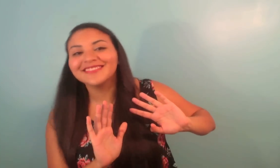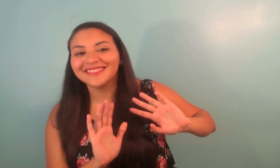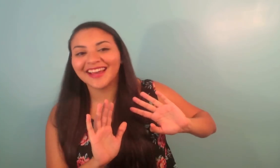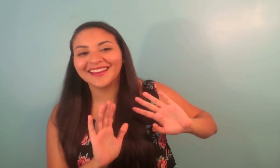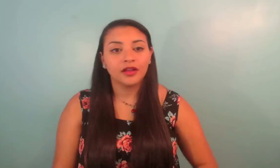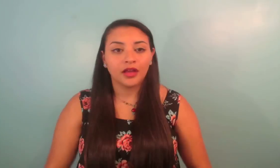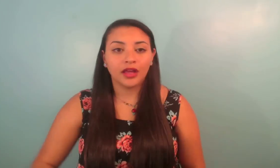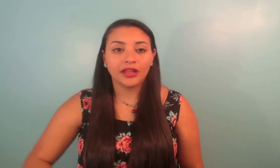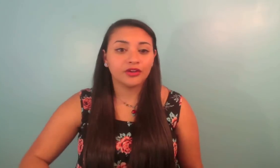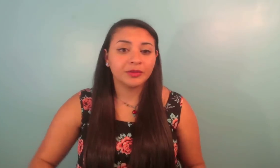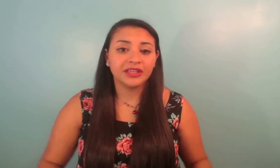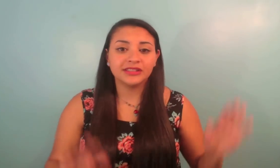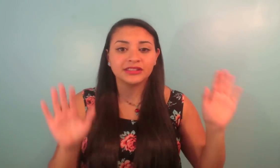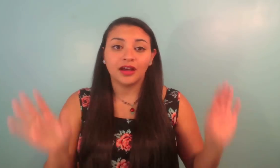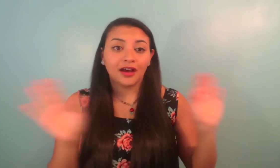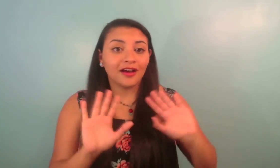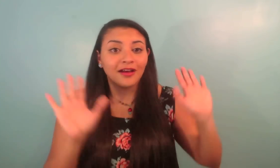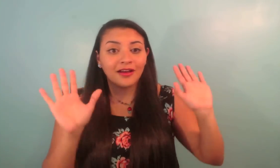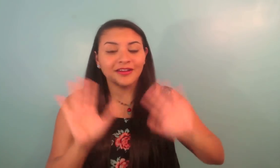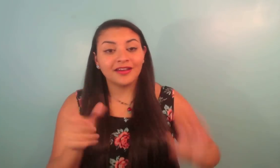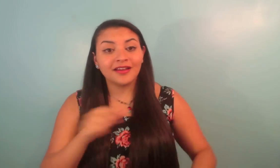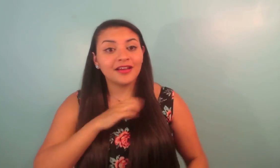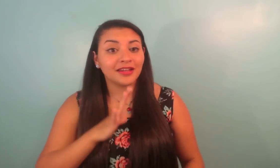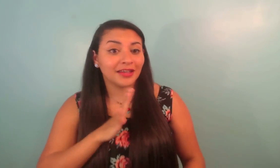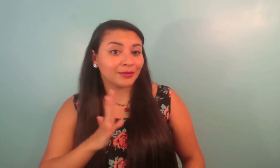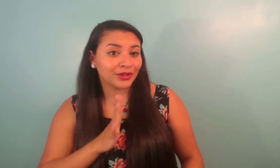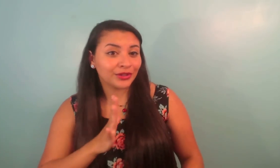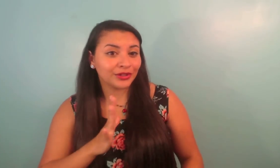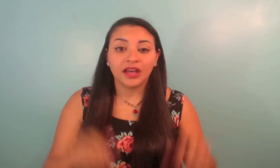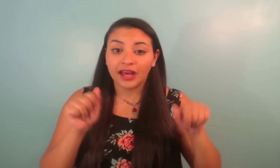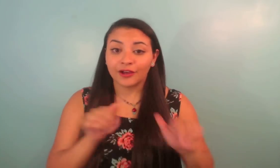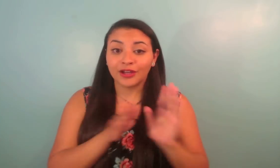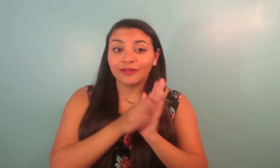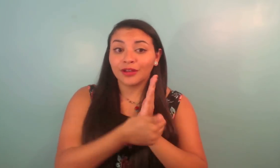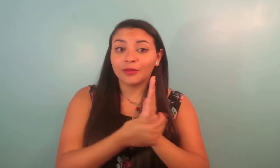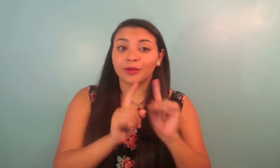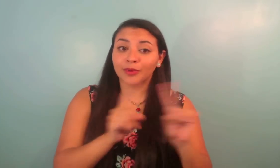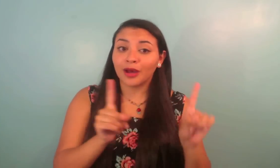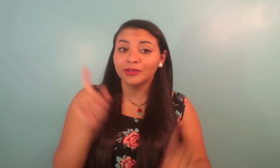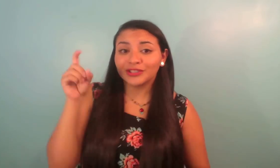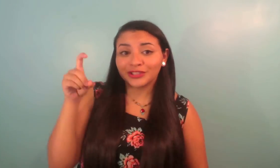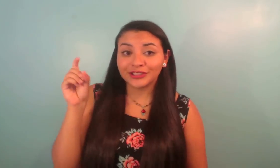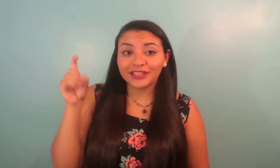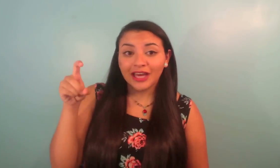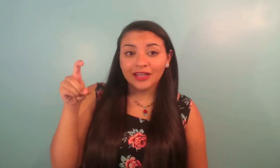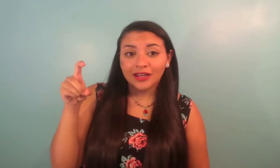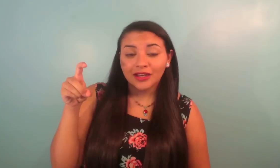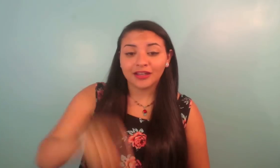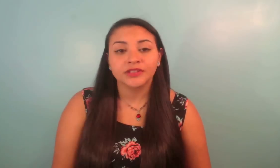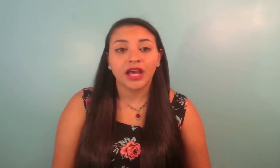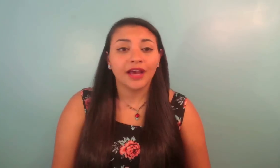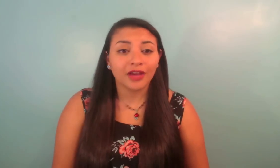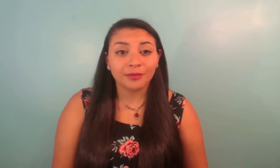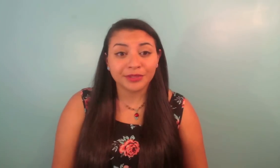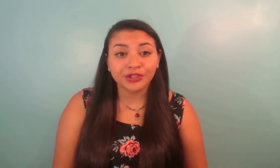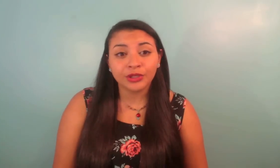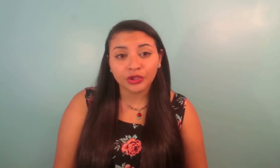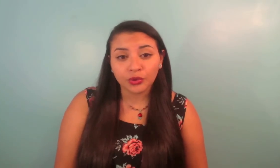Yeah. And then it repeats. Oh, nah, honey, I'm good. I could have another, but I probably should not. I've got to bid you adieu.